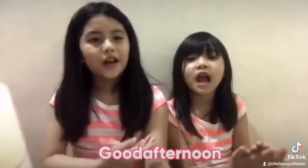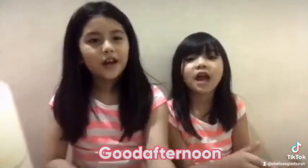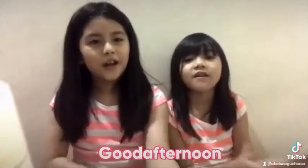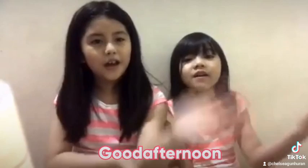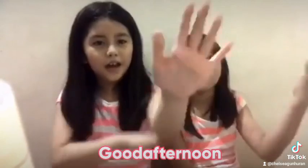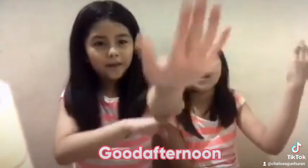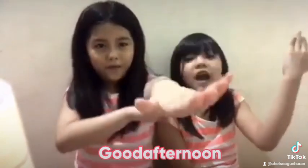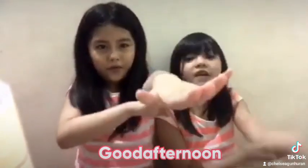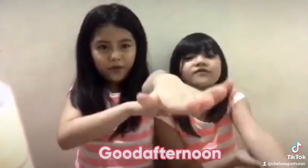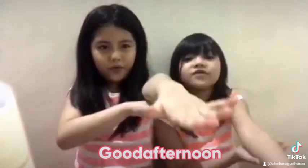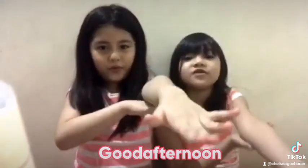afternoon,